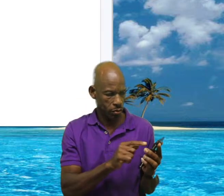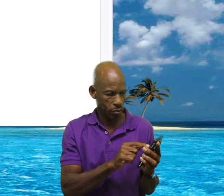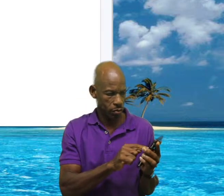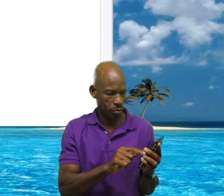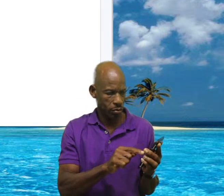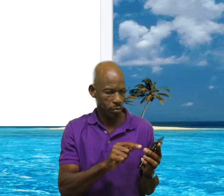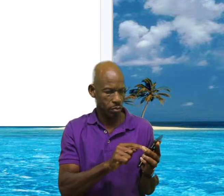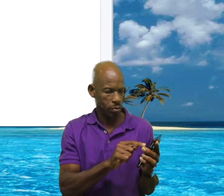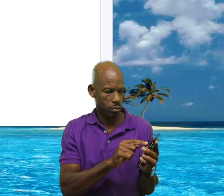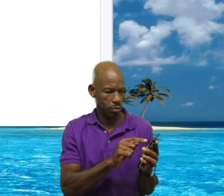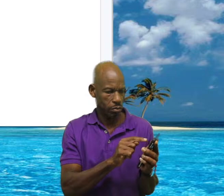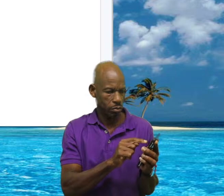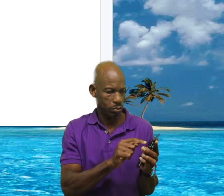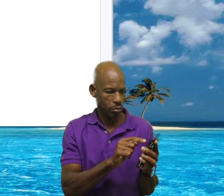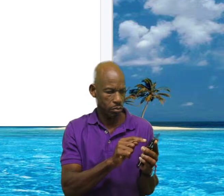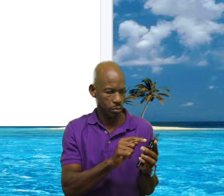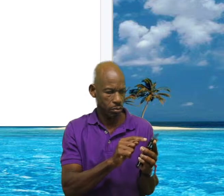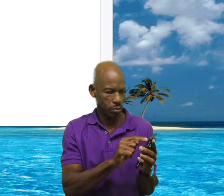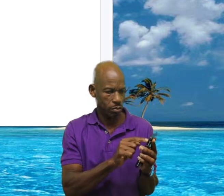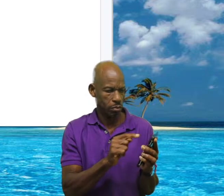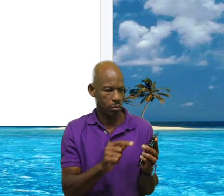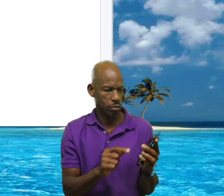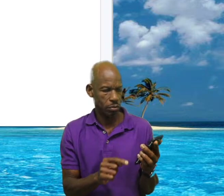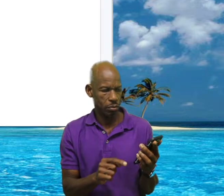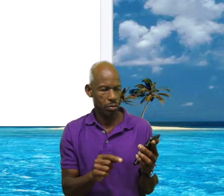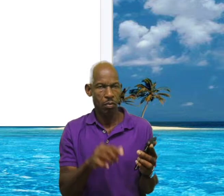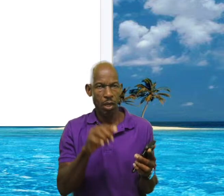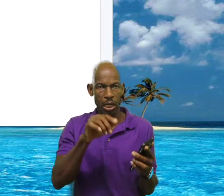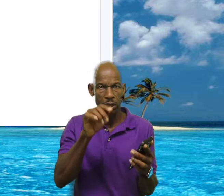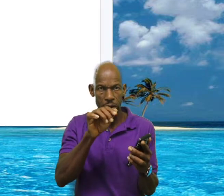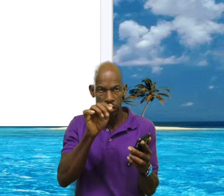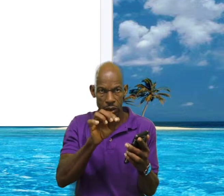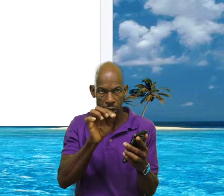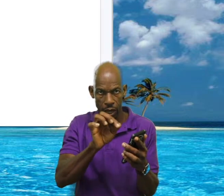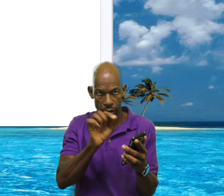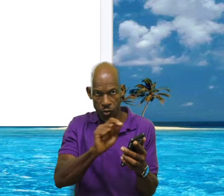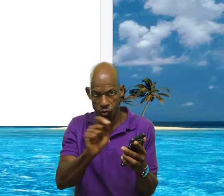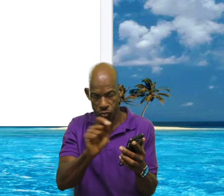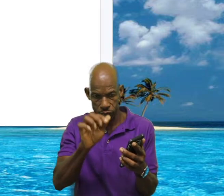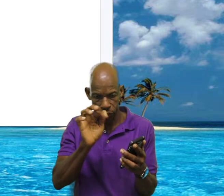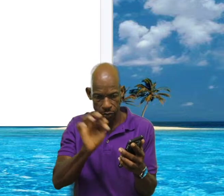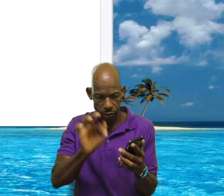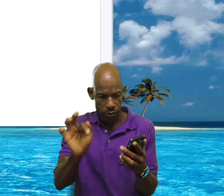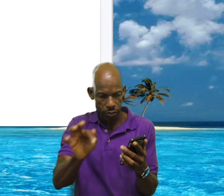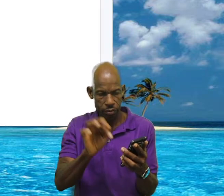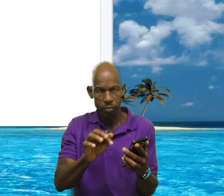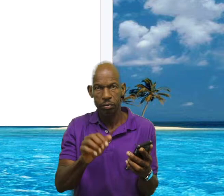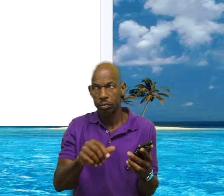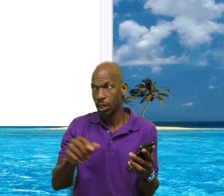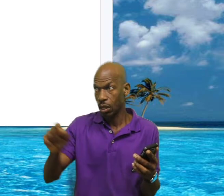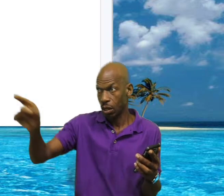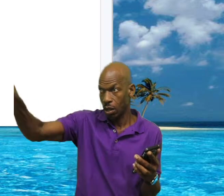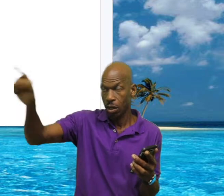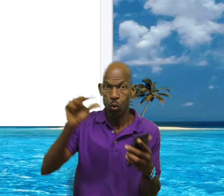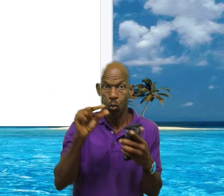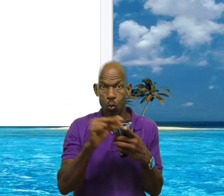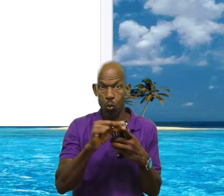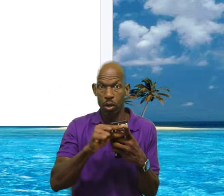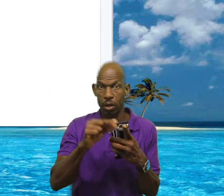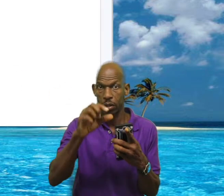the word synonyms. Synonyms, and so you're going to write synonyms, and you're going to write the first one,